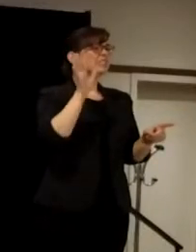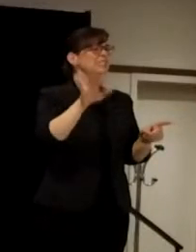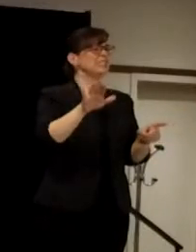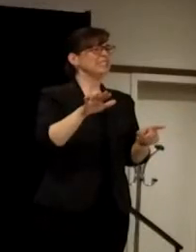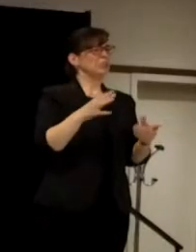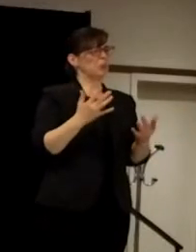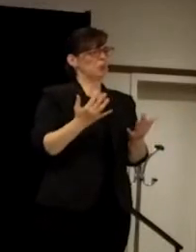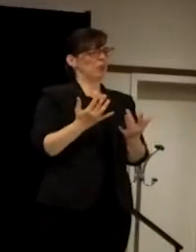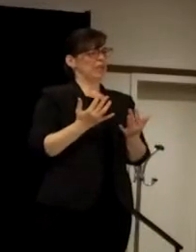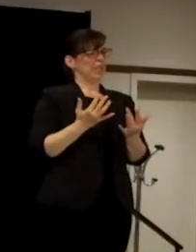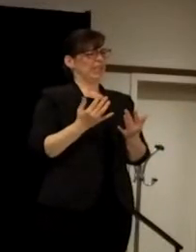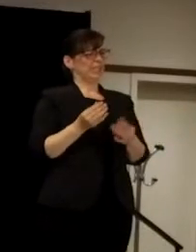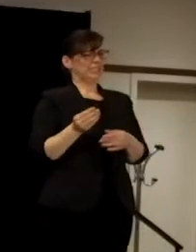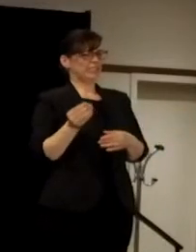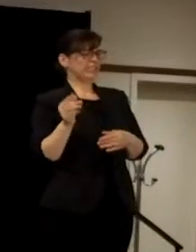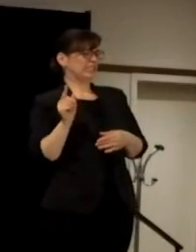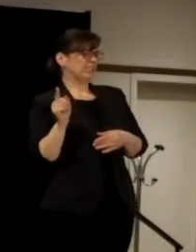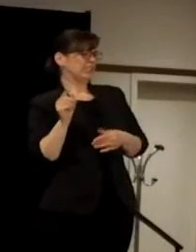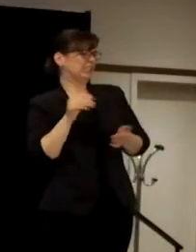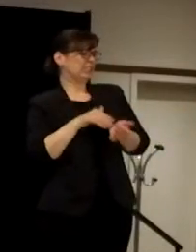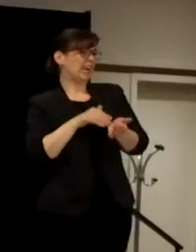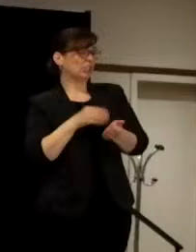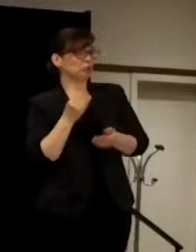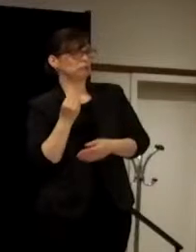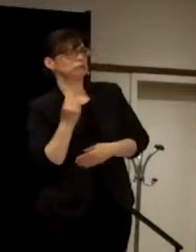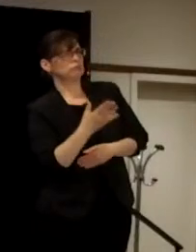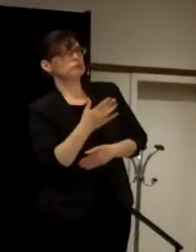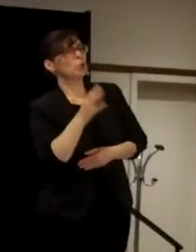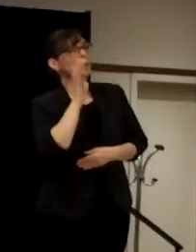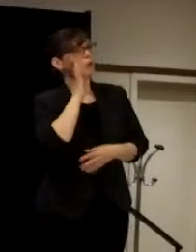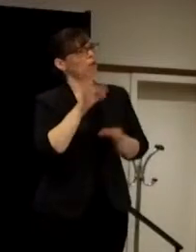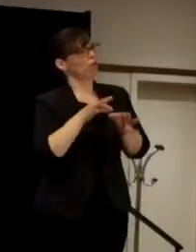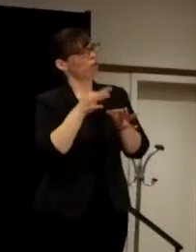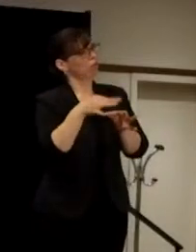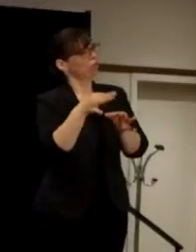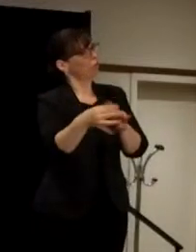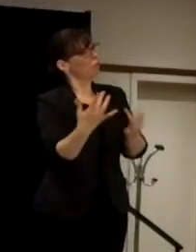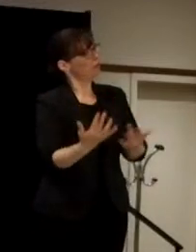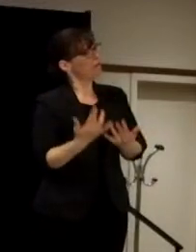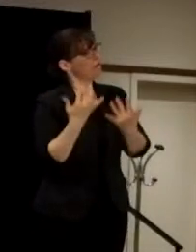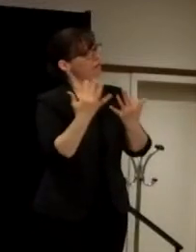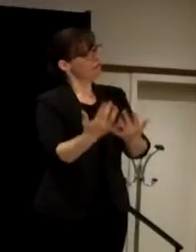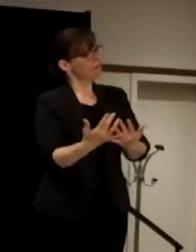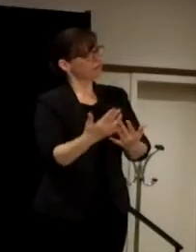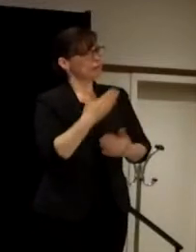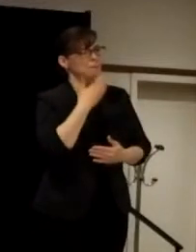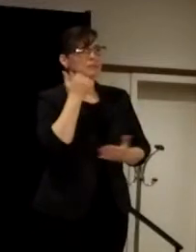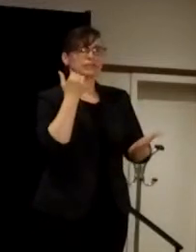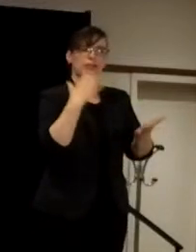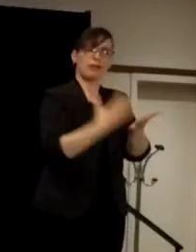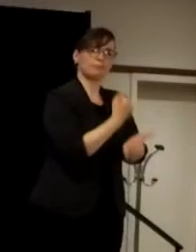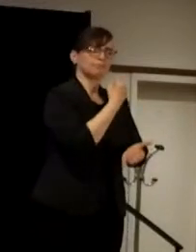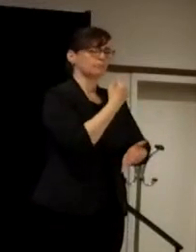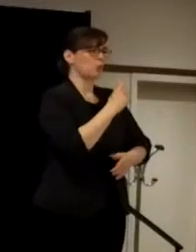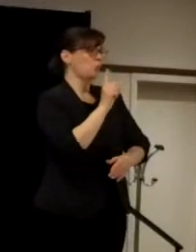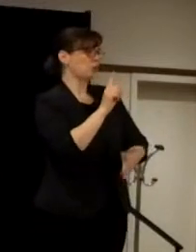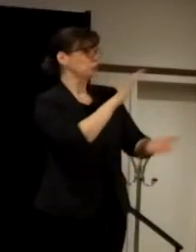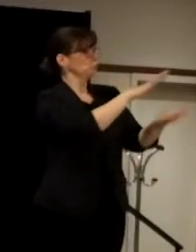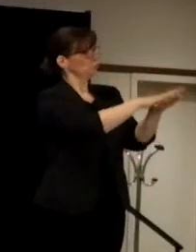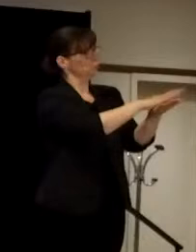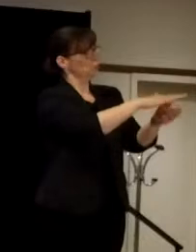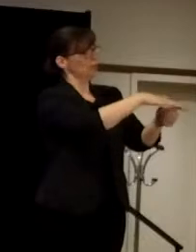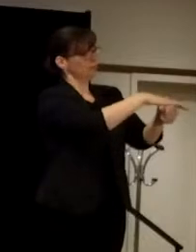that probably isn't going to happen because they get the Moderna. It's an easier vaccine to handle. So